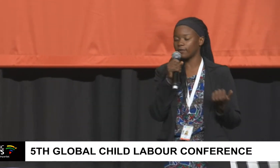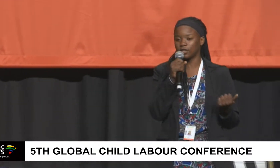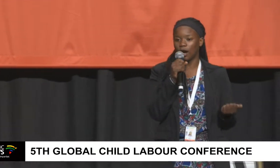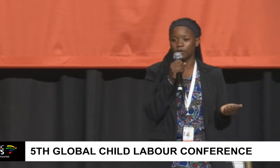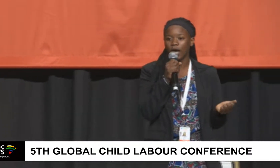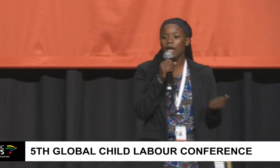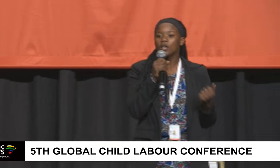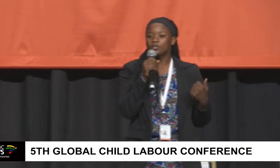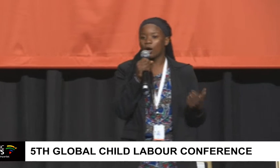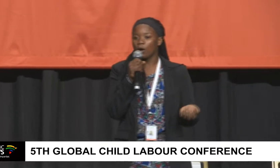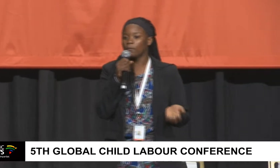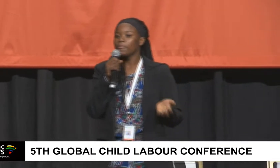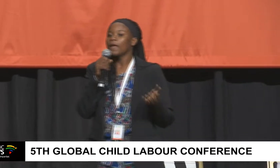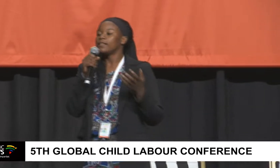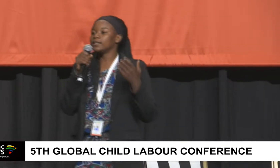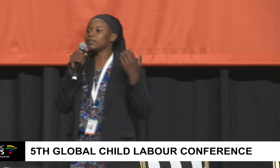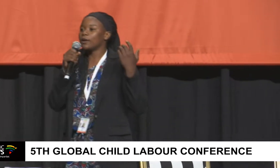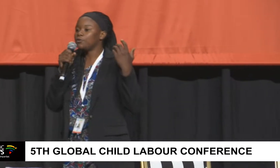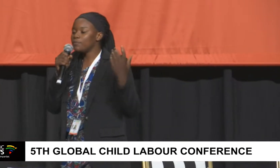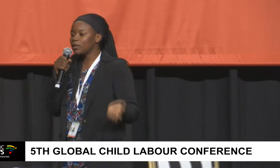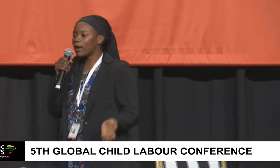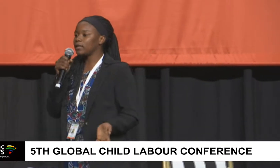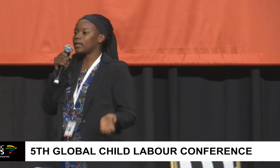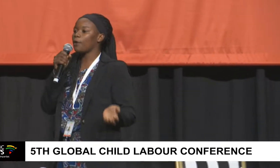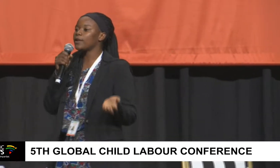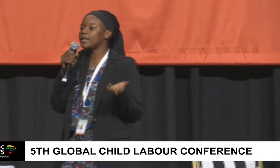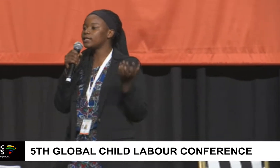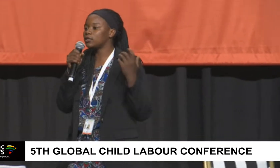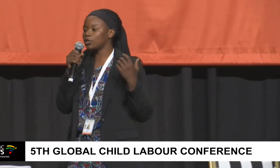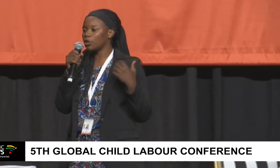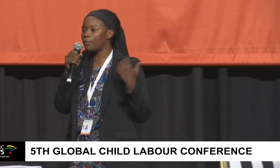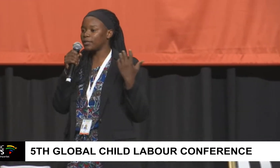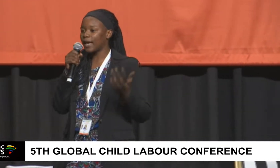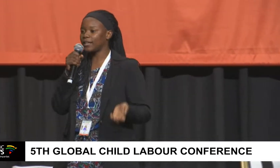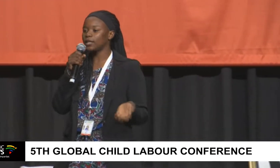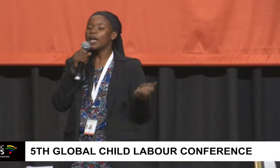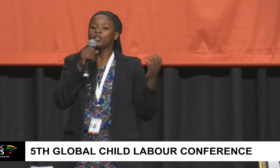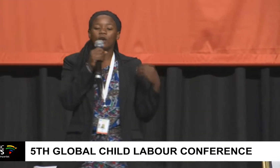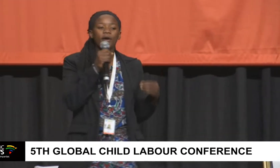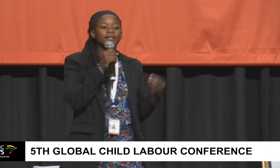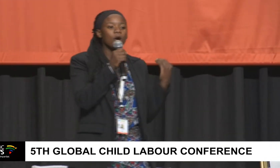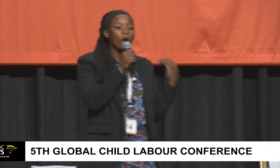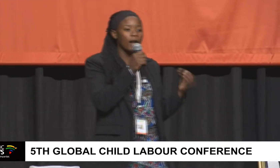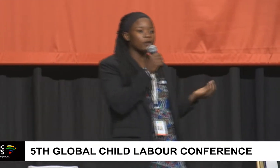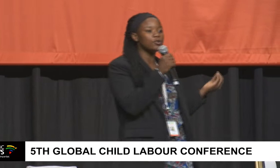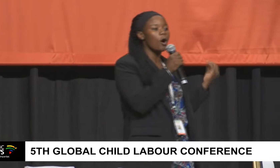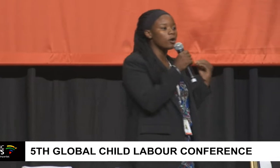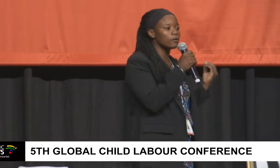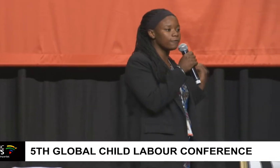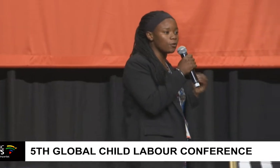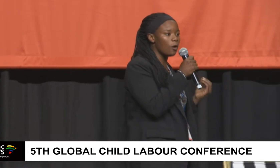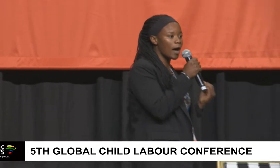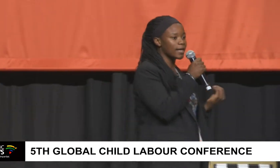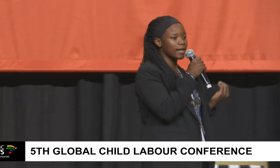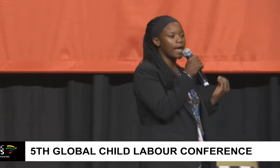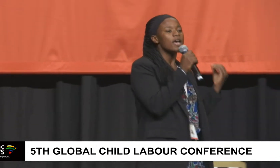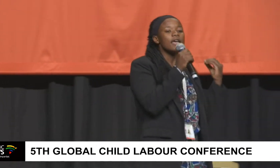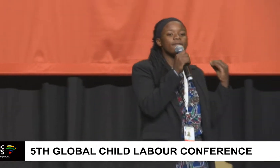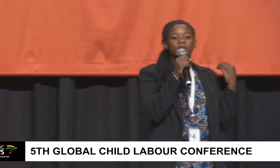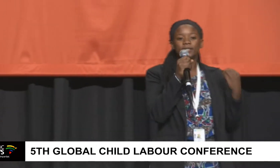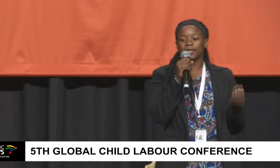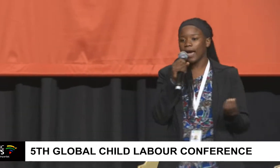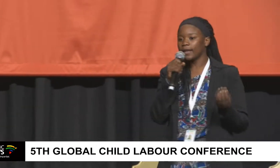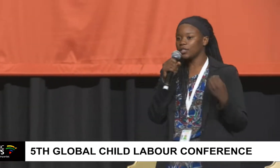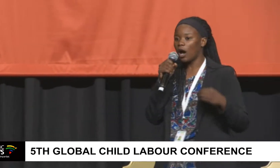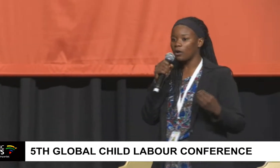to every child. So this is what we mean when you say we need social protection. So it's a call out to all of you who are here.